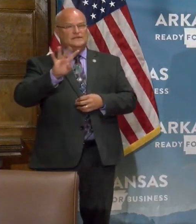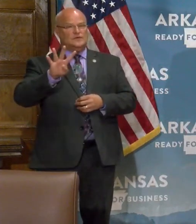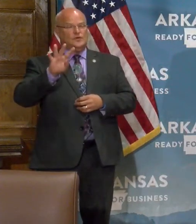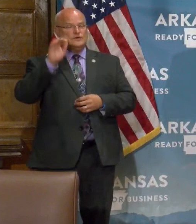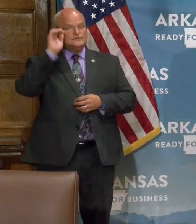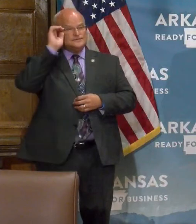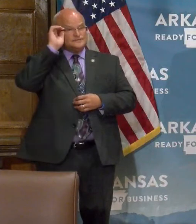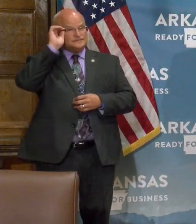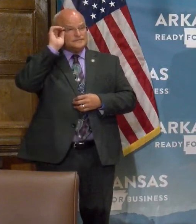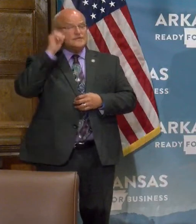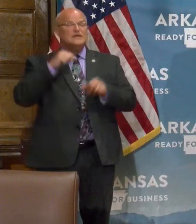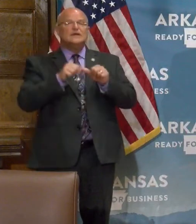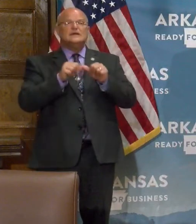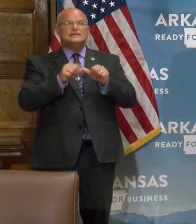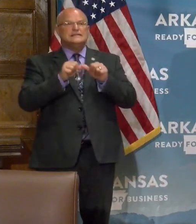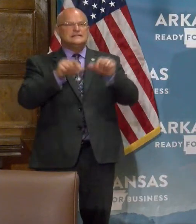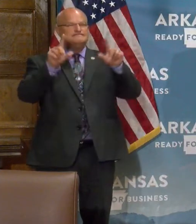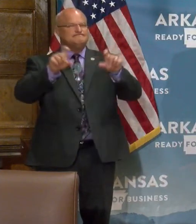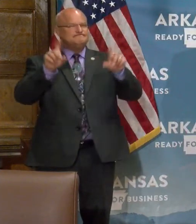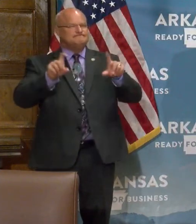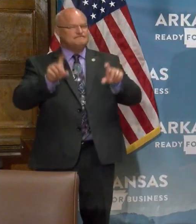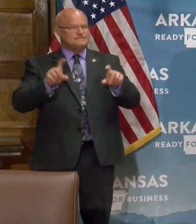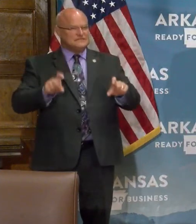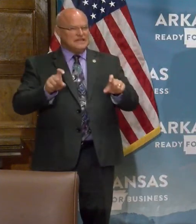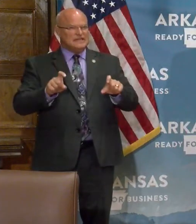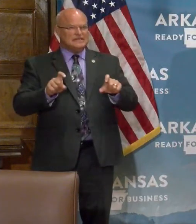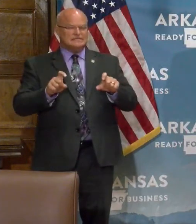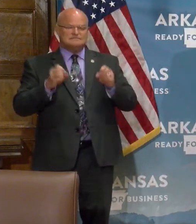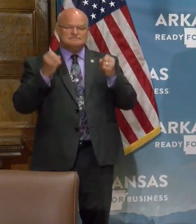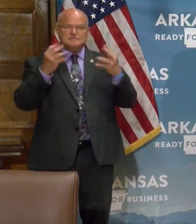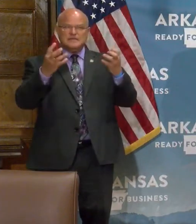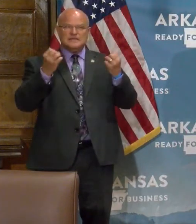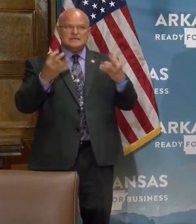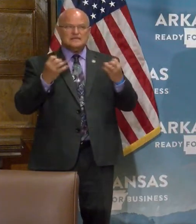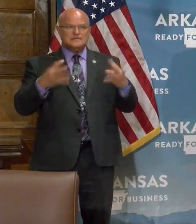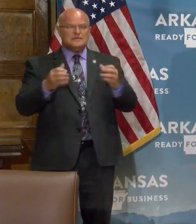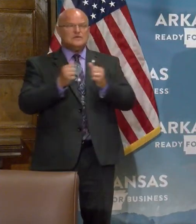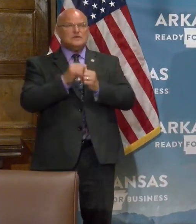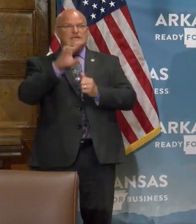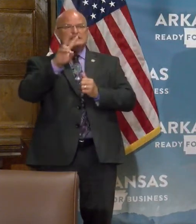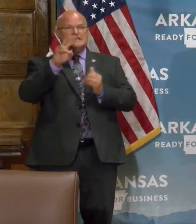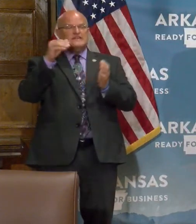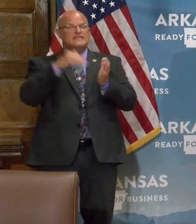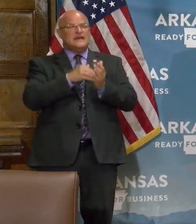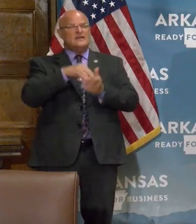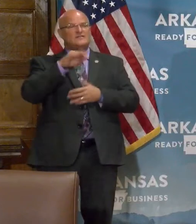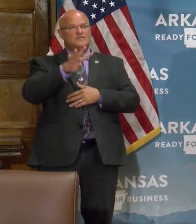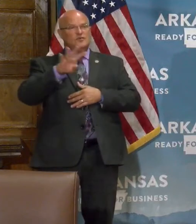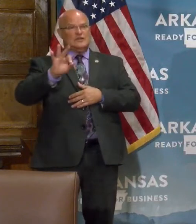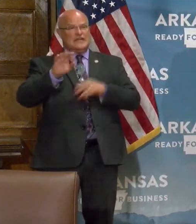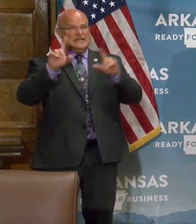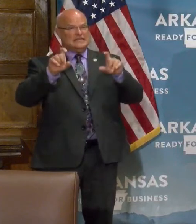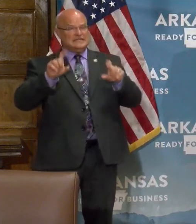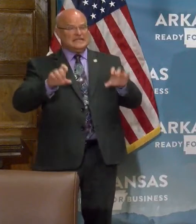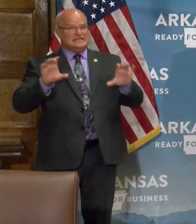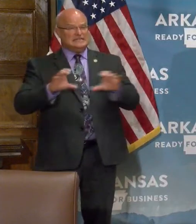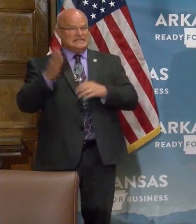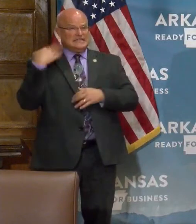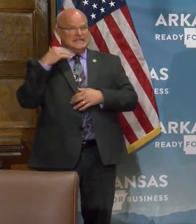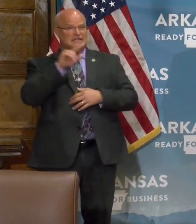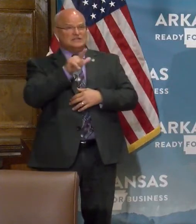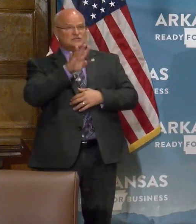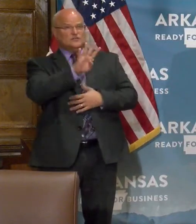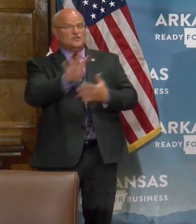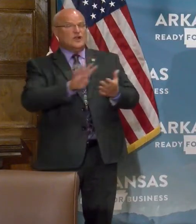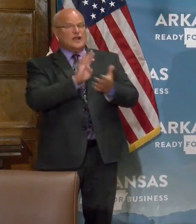184. We continue to test significantly, with 7,049 tests being done in the last